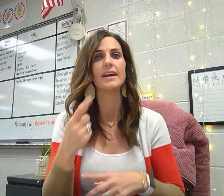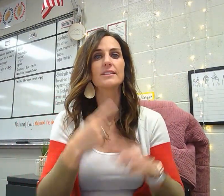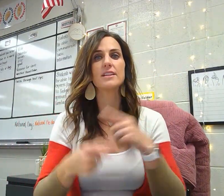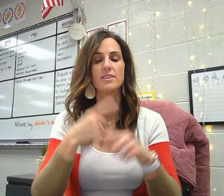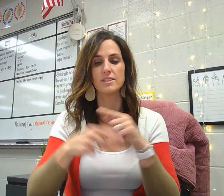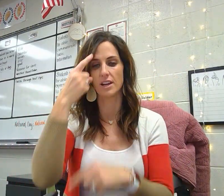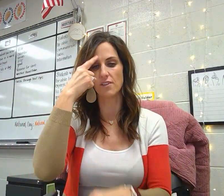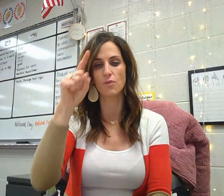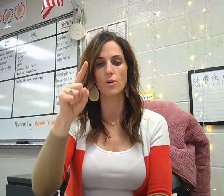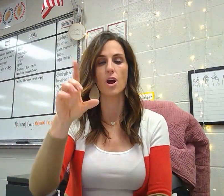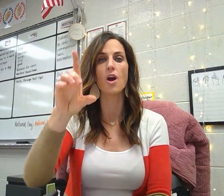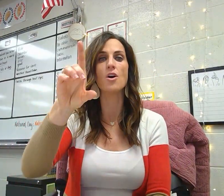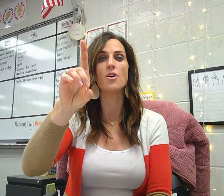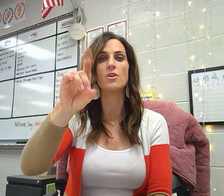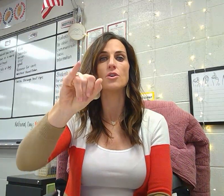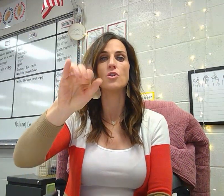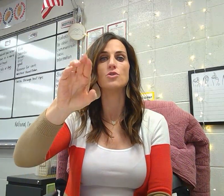Next, the sign for